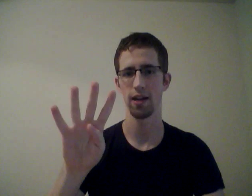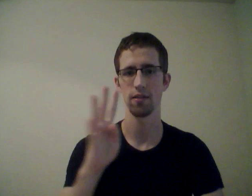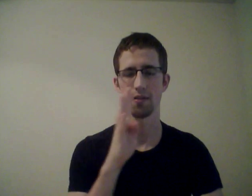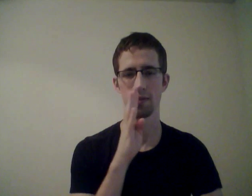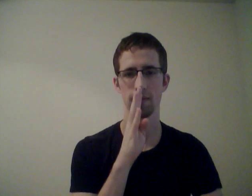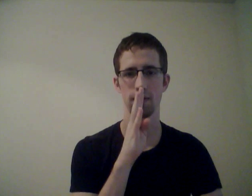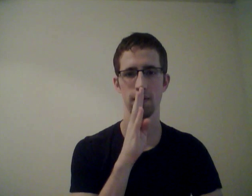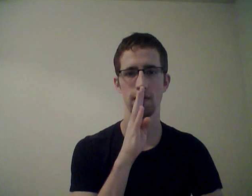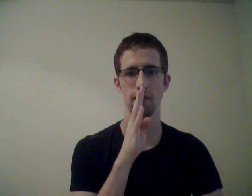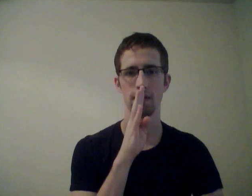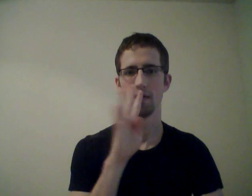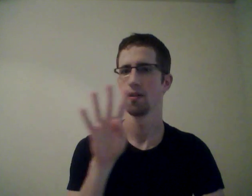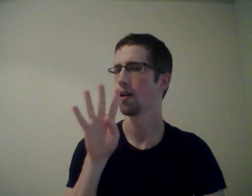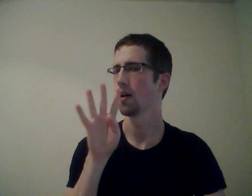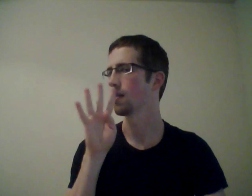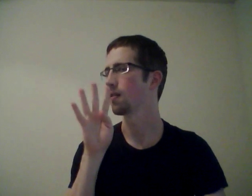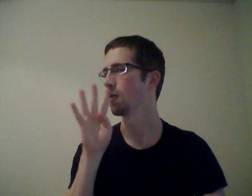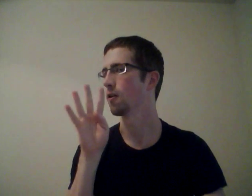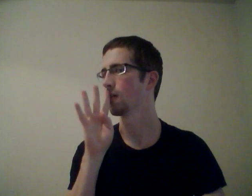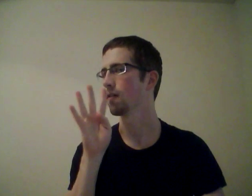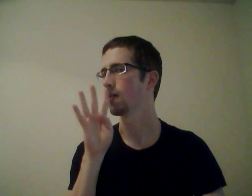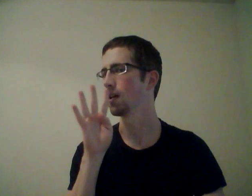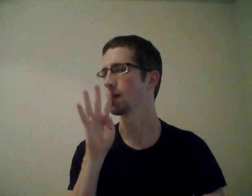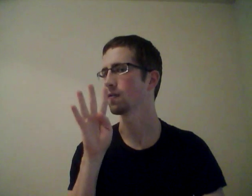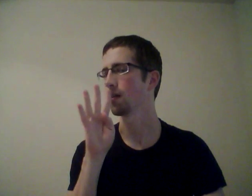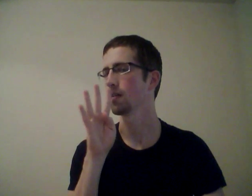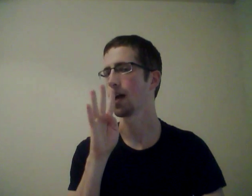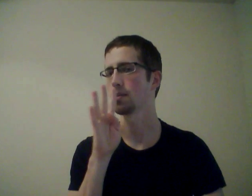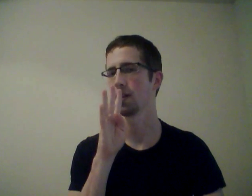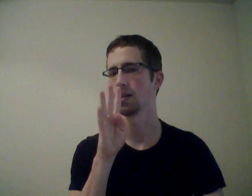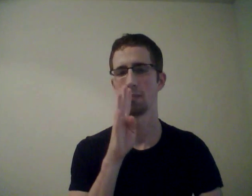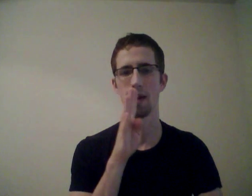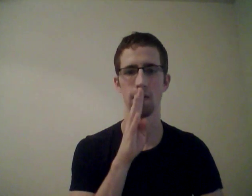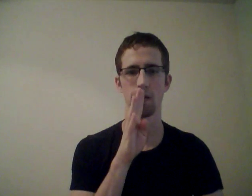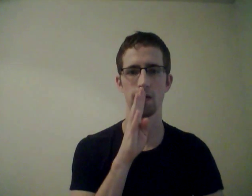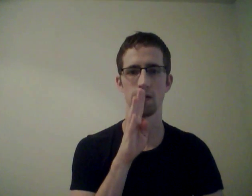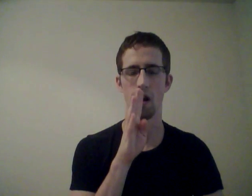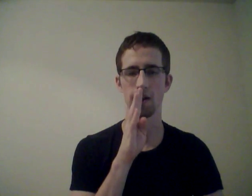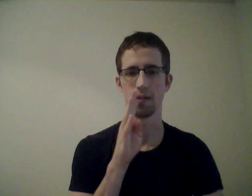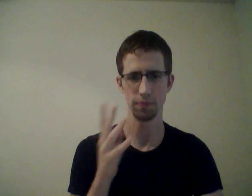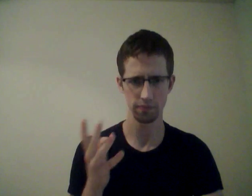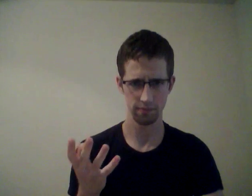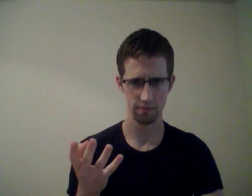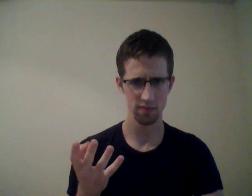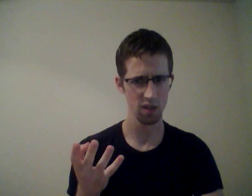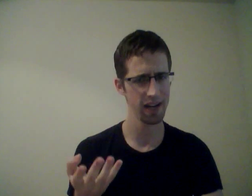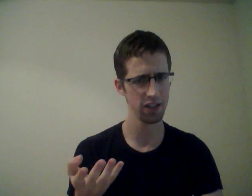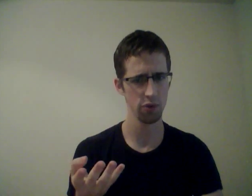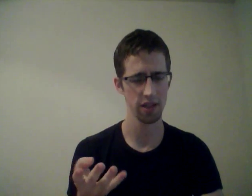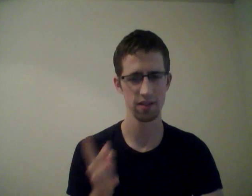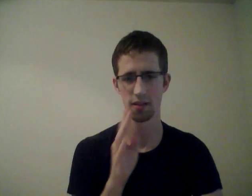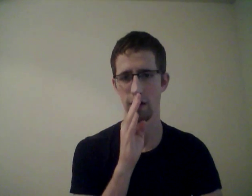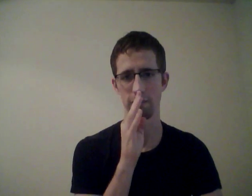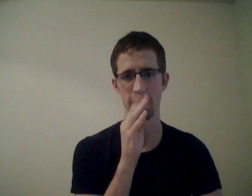forehand and your index finger taps against your mouth, talk. But actually what I see a lot of deaf